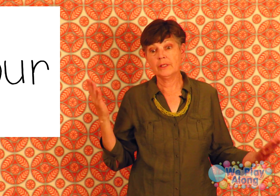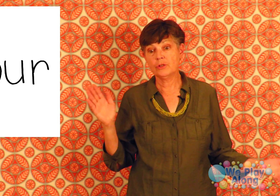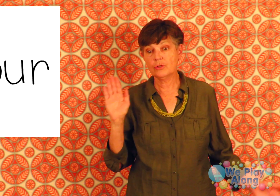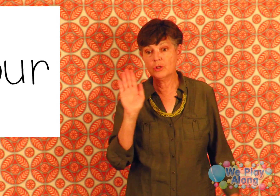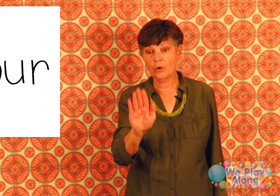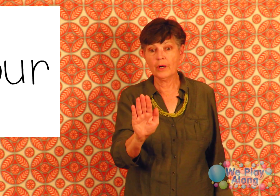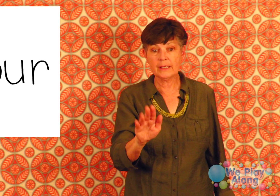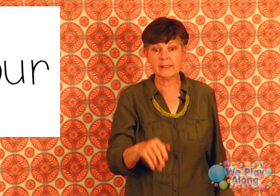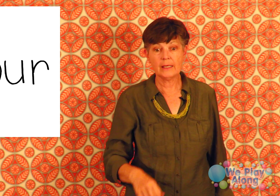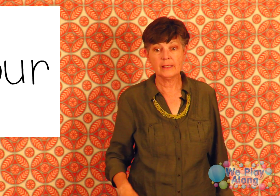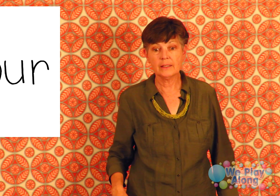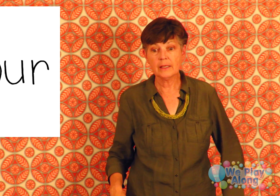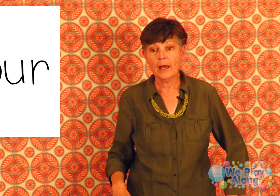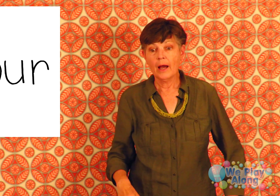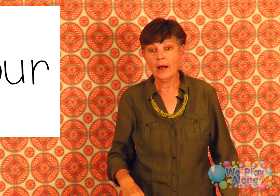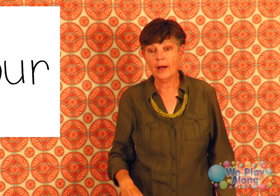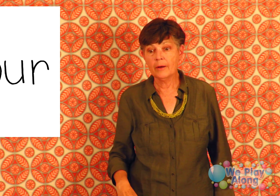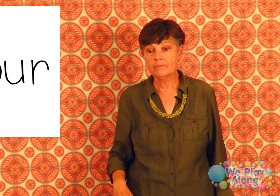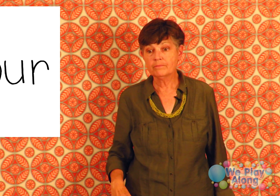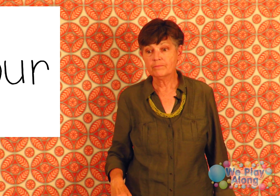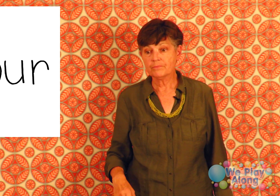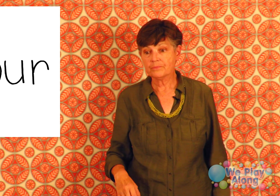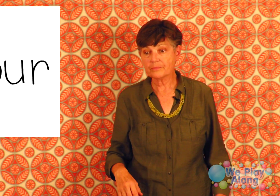let's use your in a sentence.